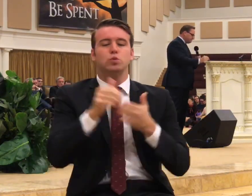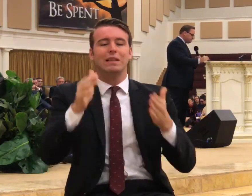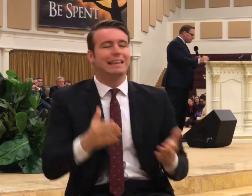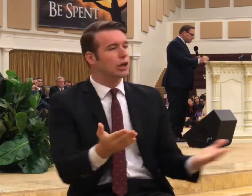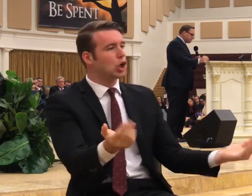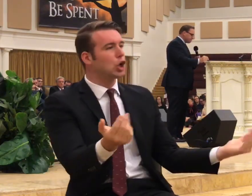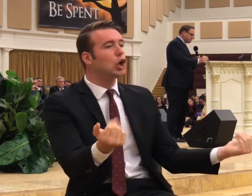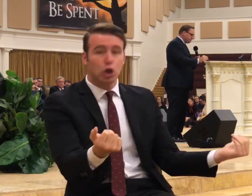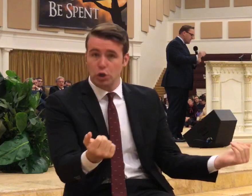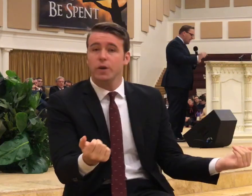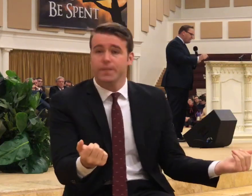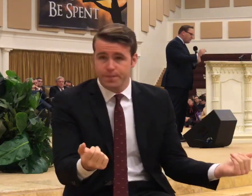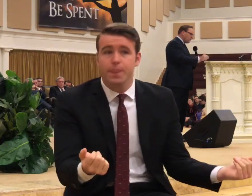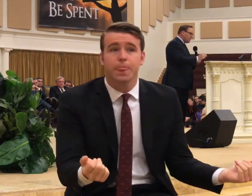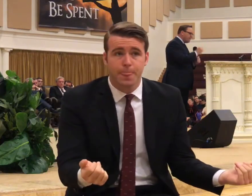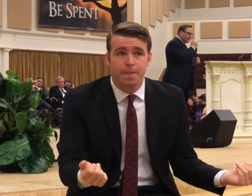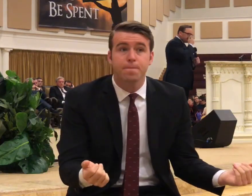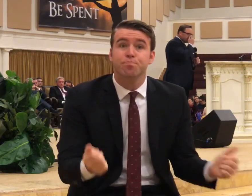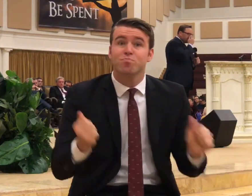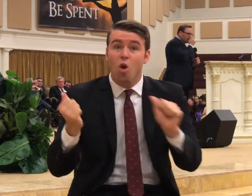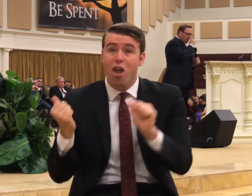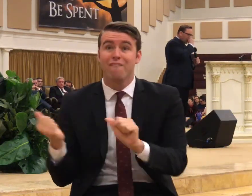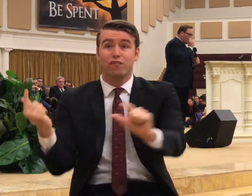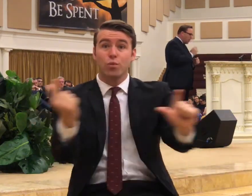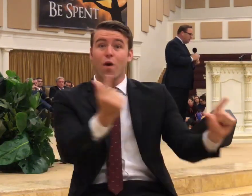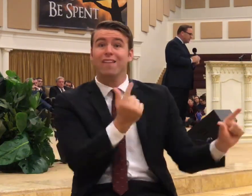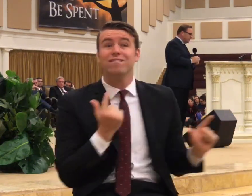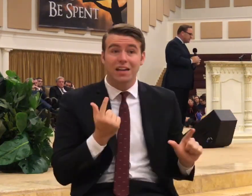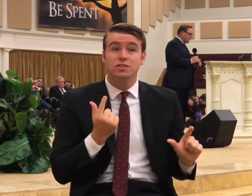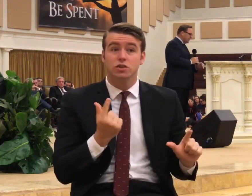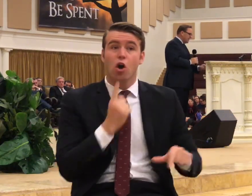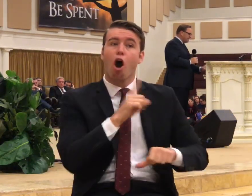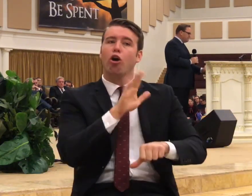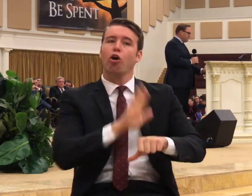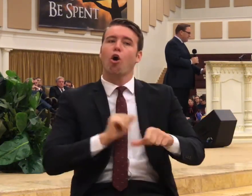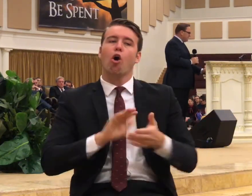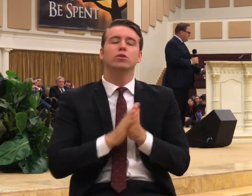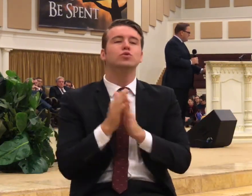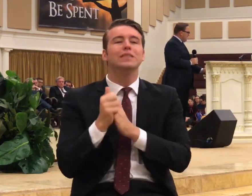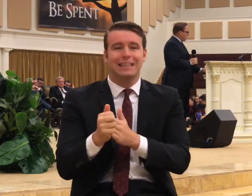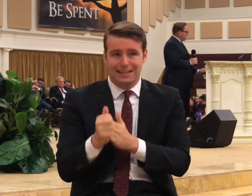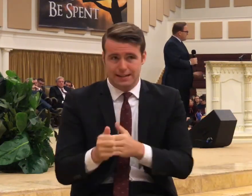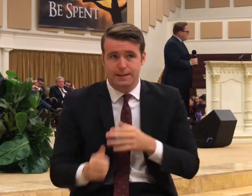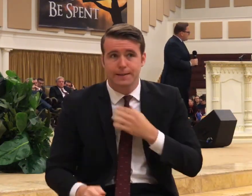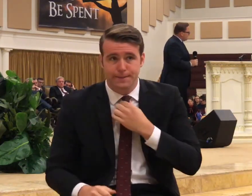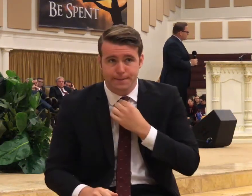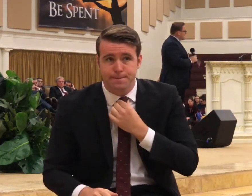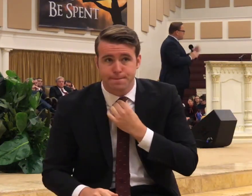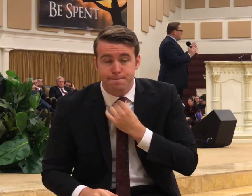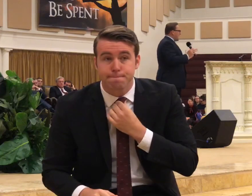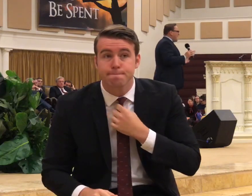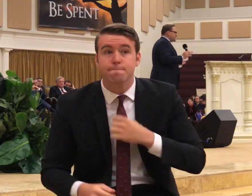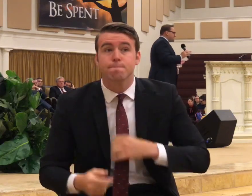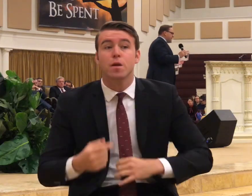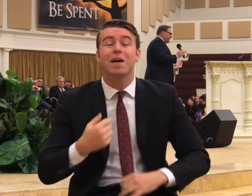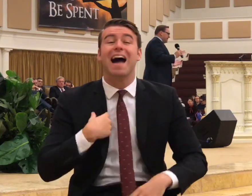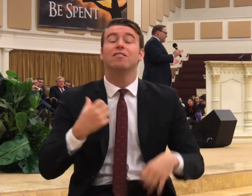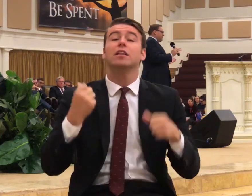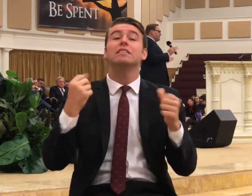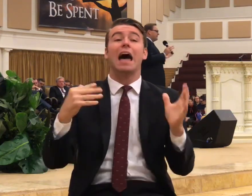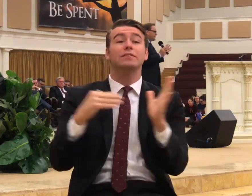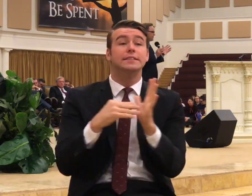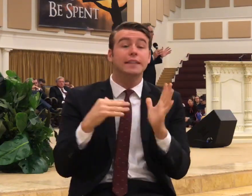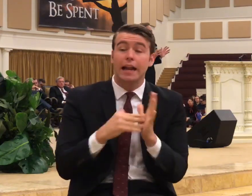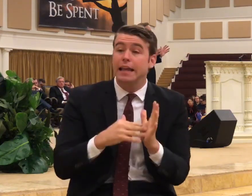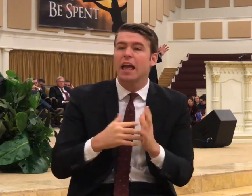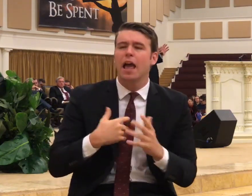leader. Every one of us are called to lead. Now, there's been a lot of study,